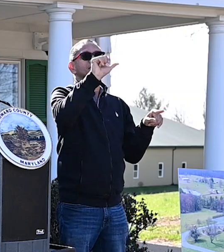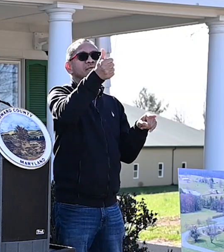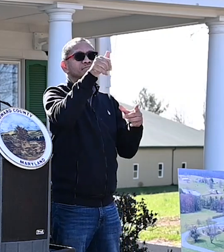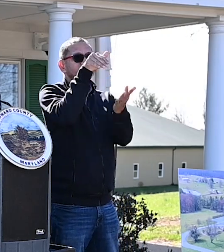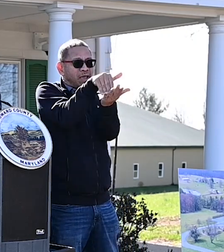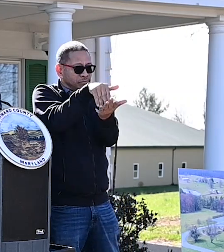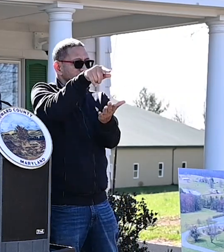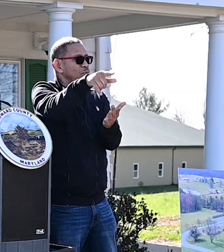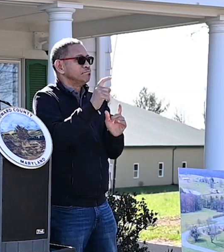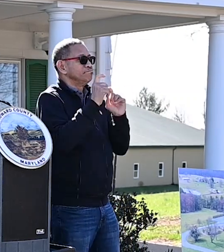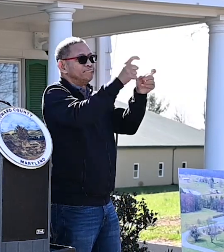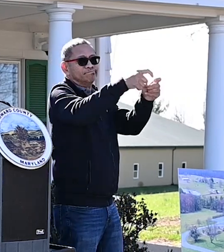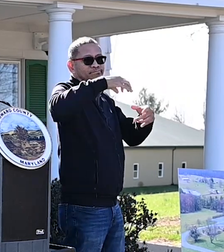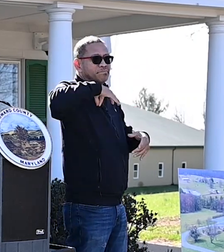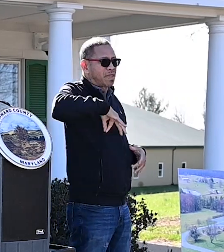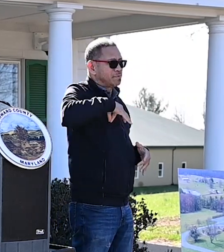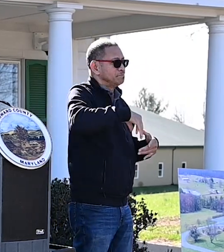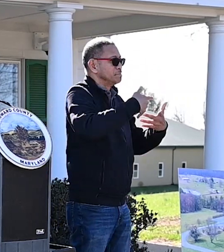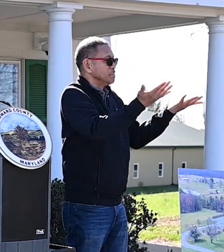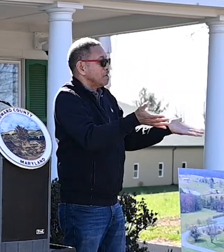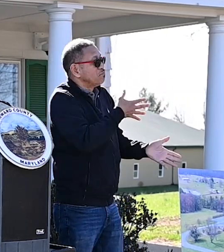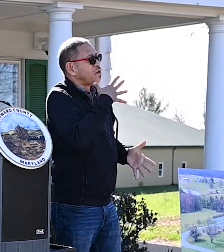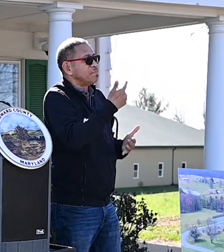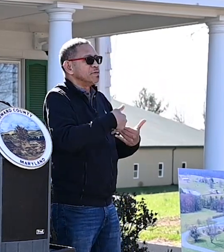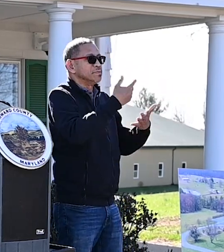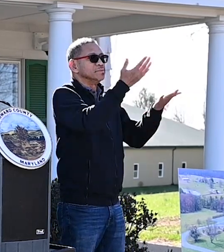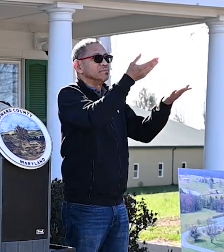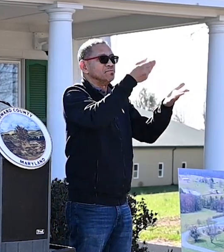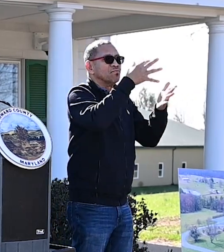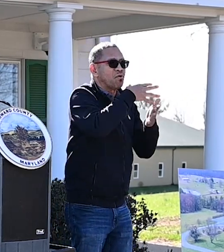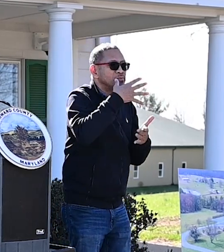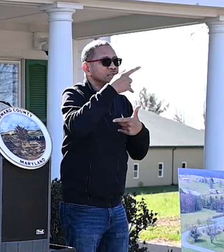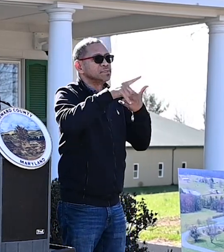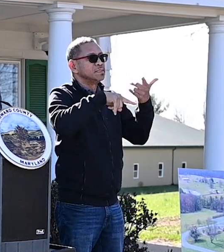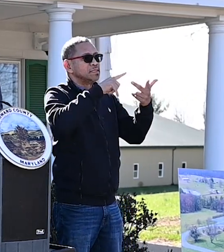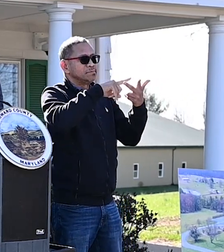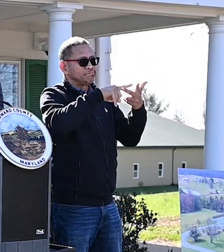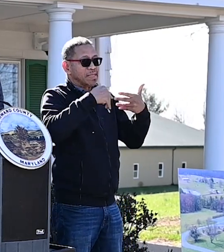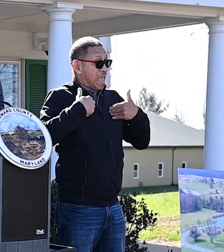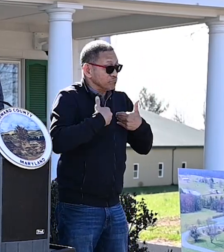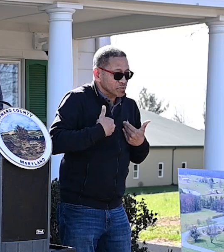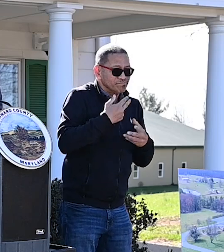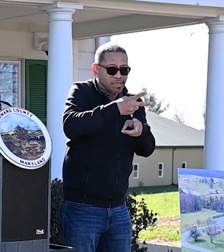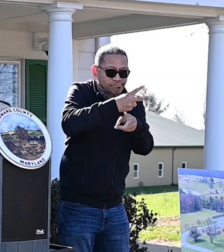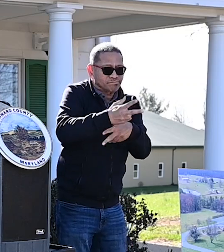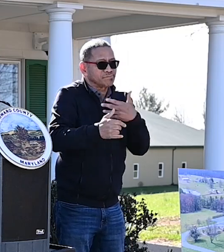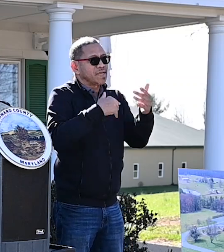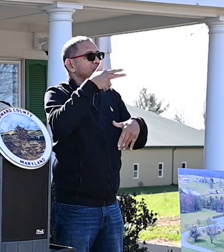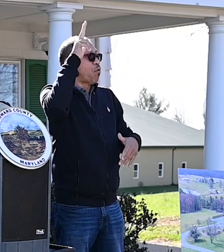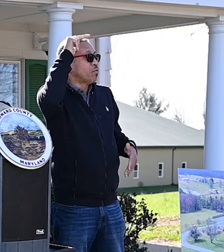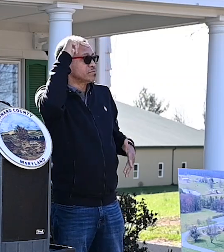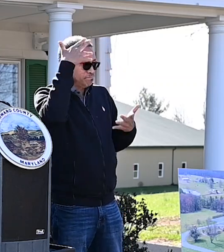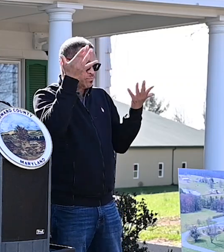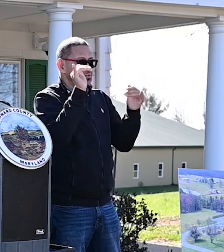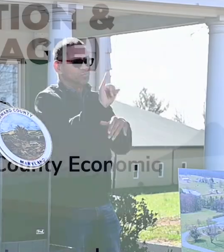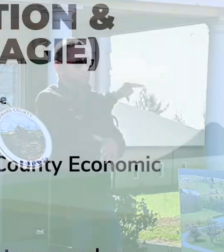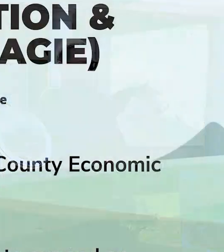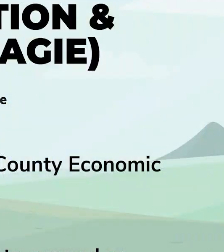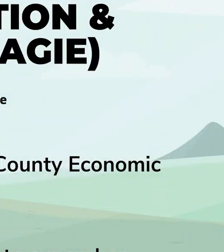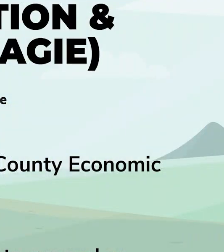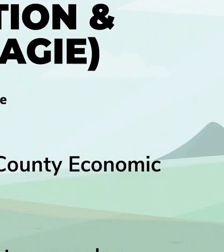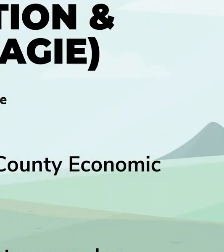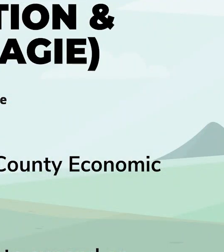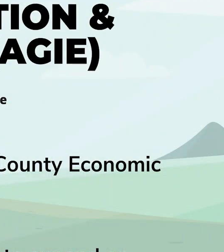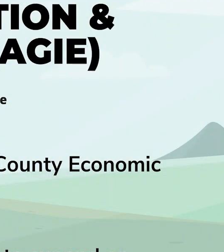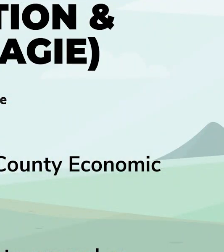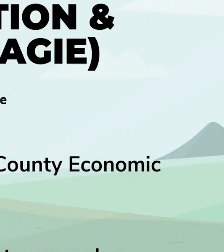$110,000, will benefit produce growers, commodity farms, livestock operations, and horse farms. Now,